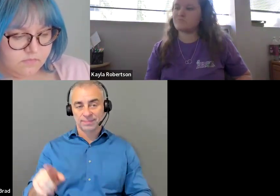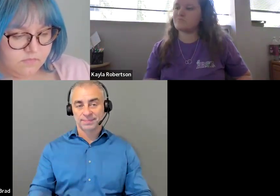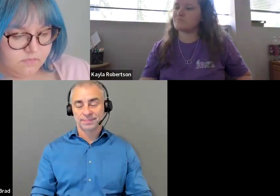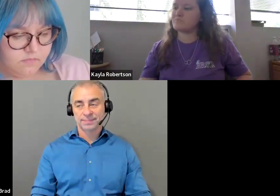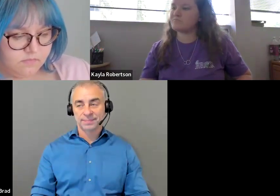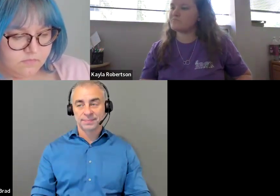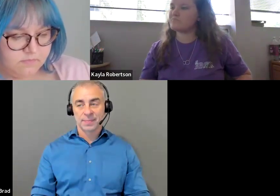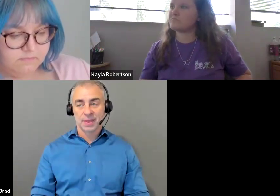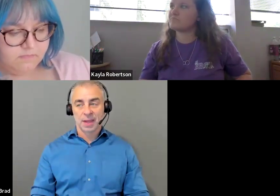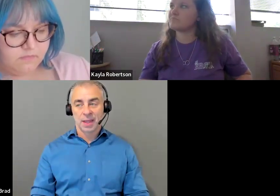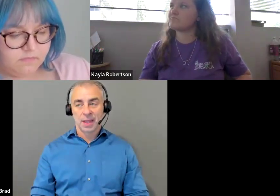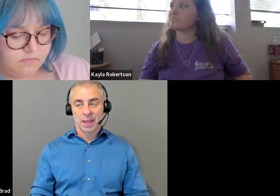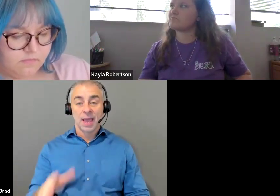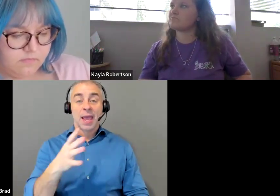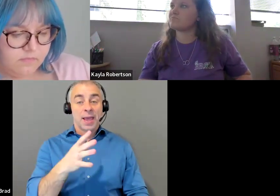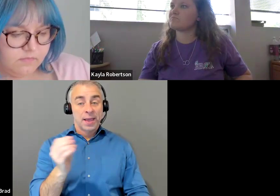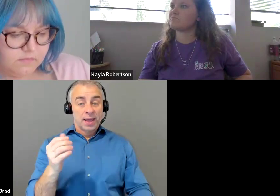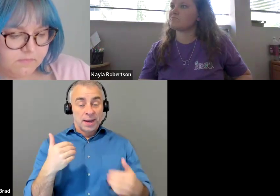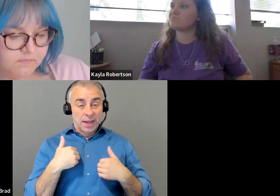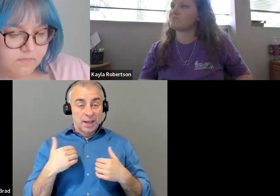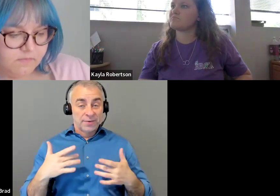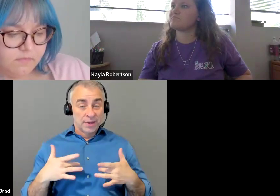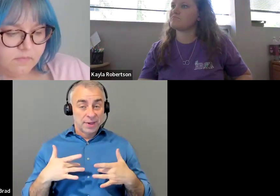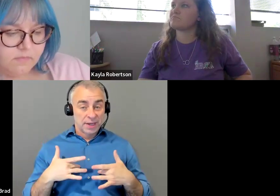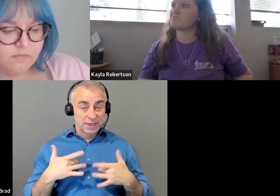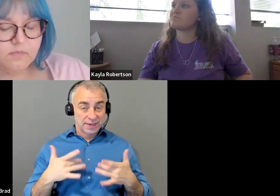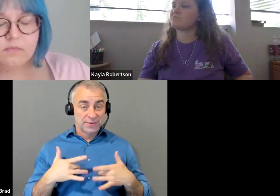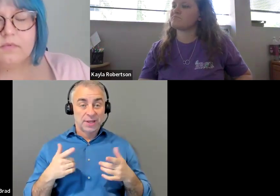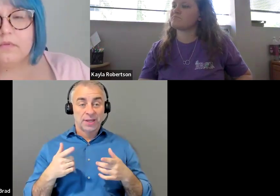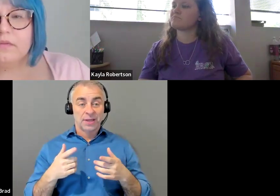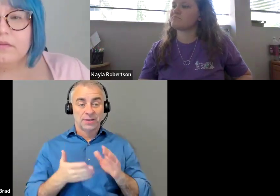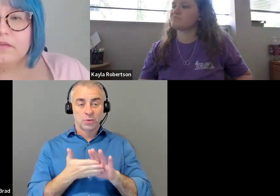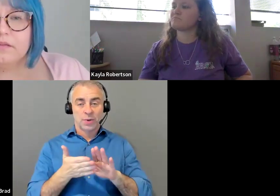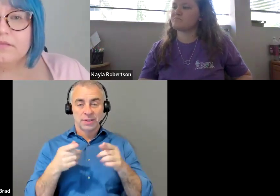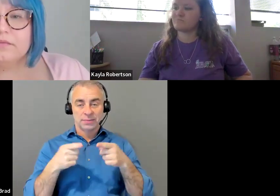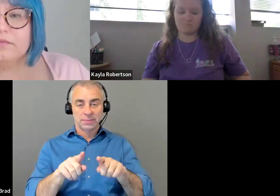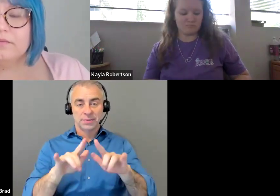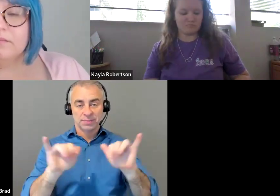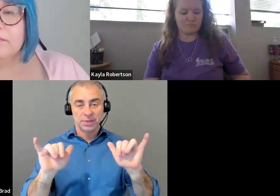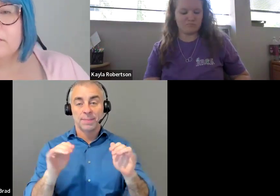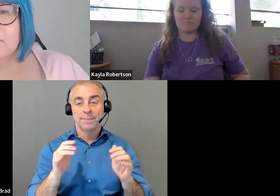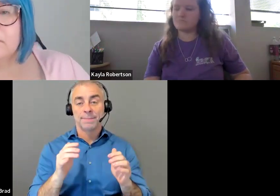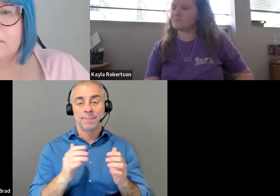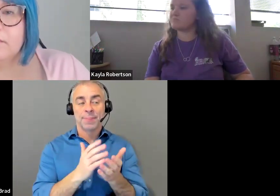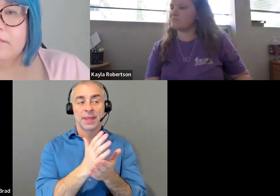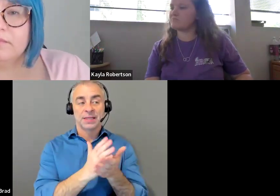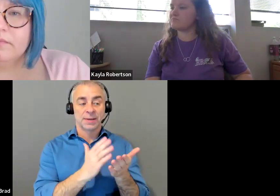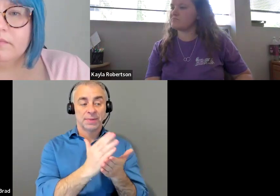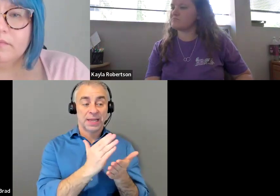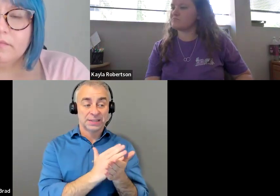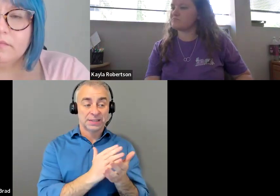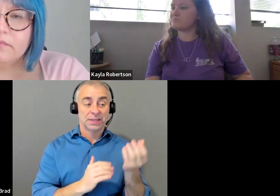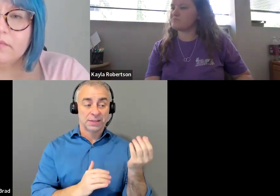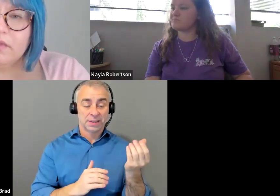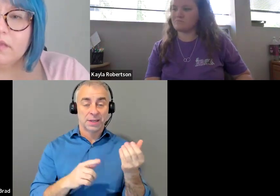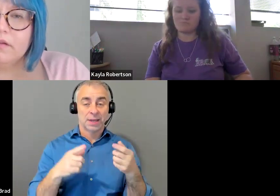And then we also have some activities that parallel with it. Some of those lessons we parallel with those